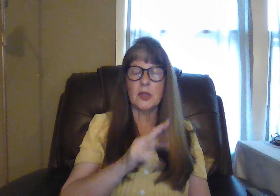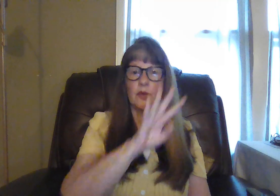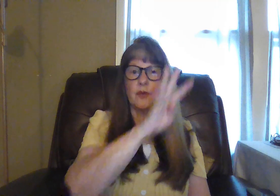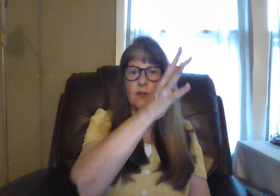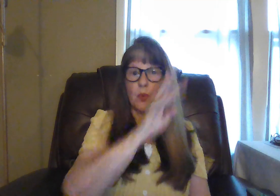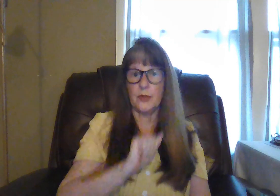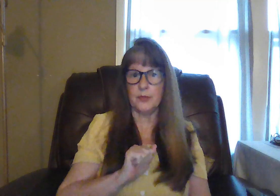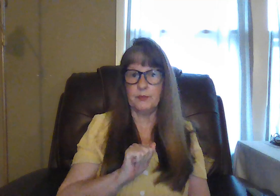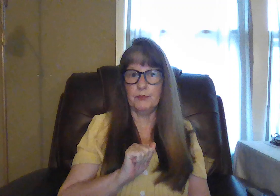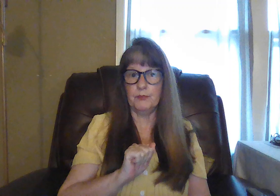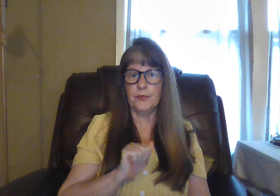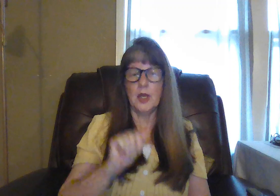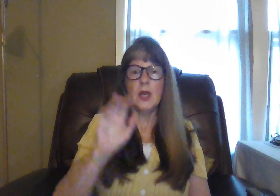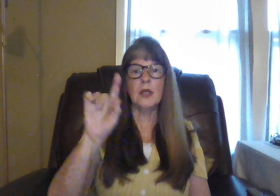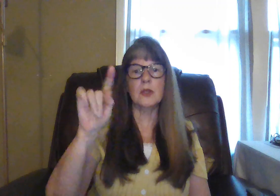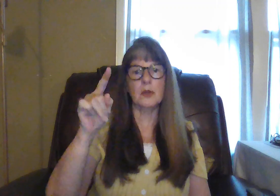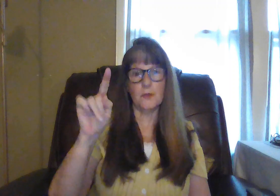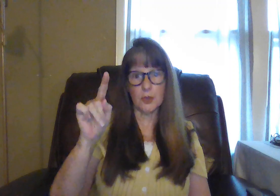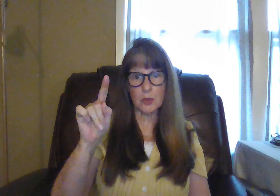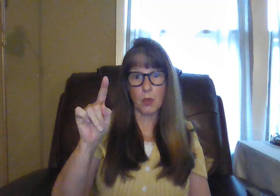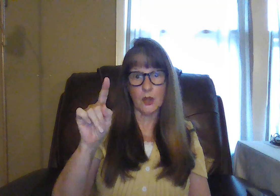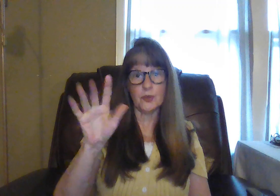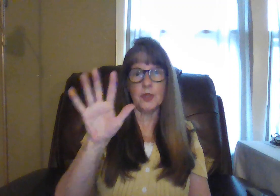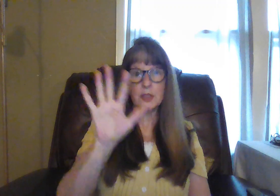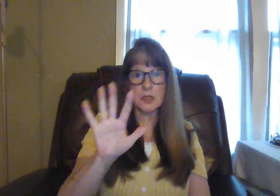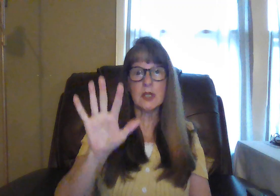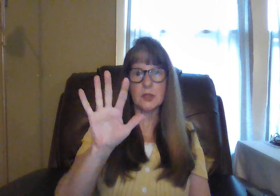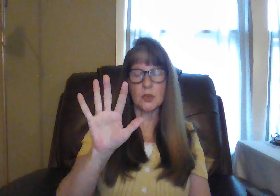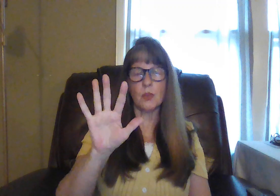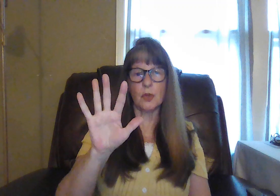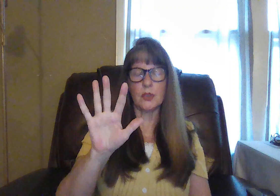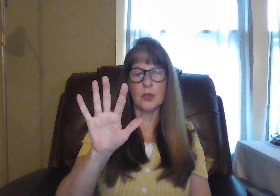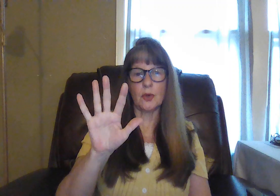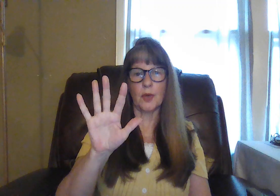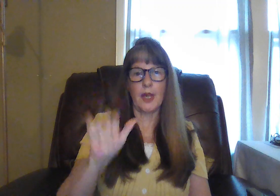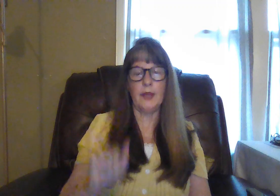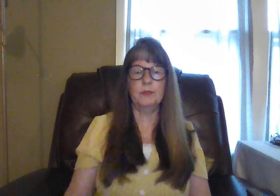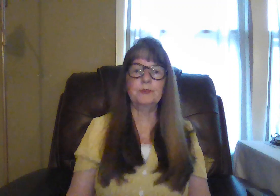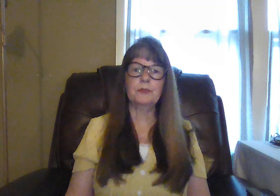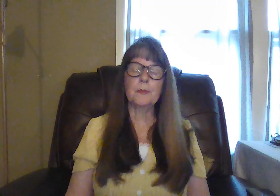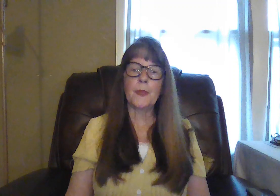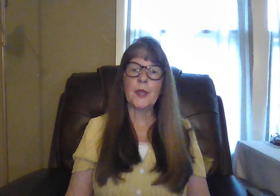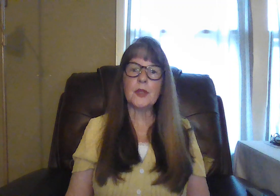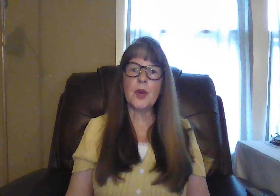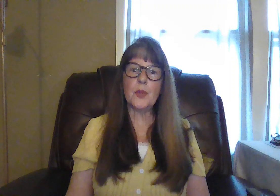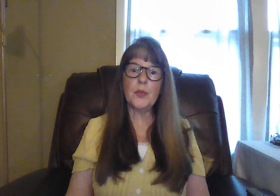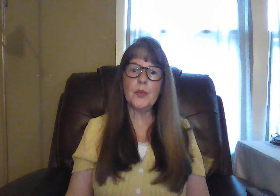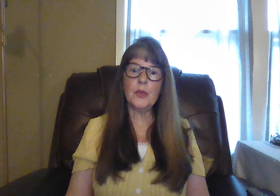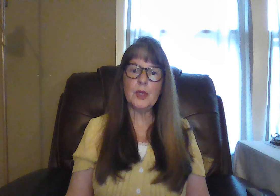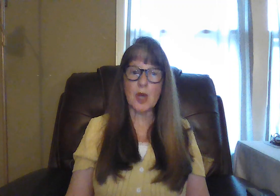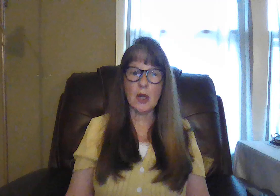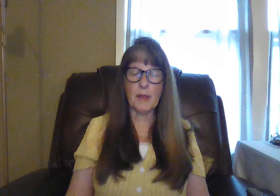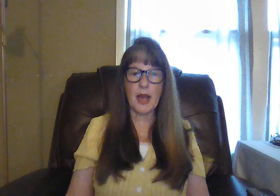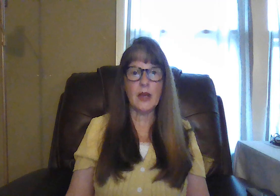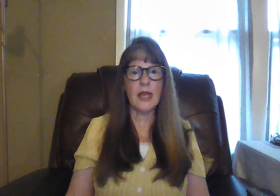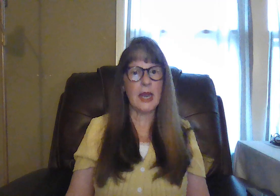third, and fourth. And so the first quadrant is the worst in a hurricane. So you can talk about, and